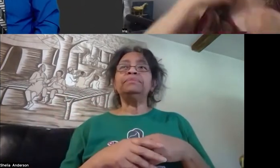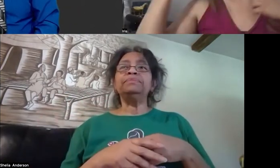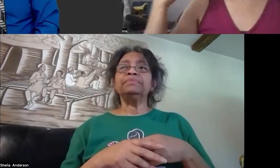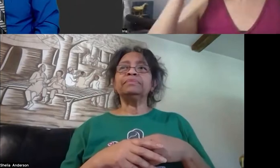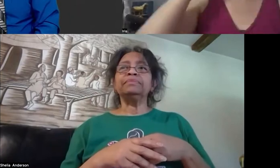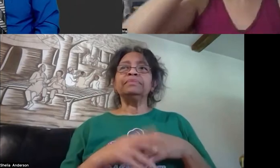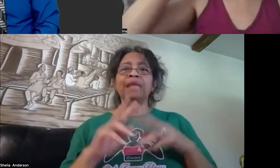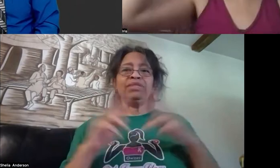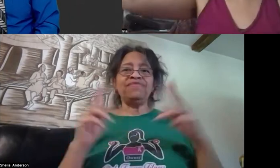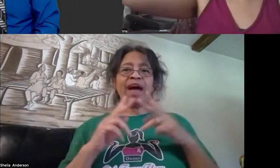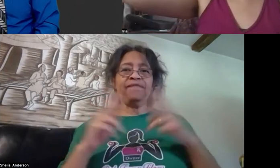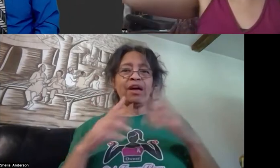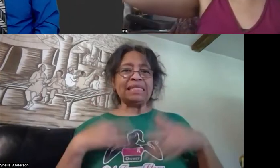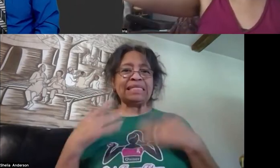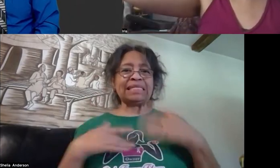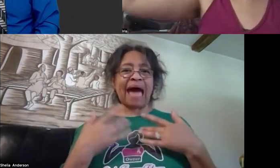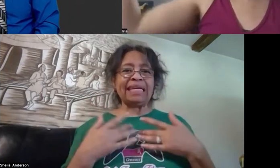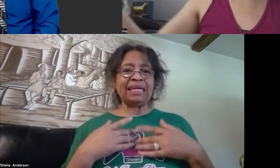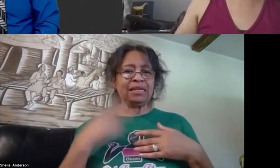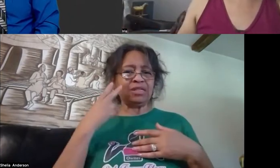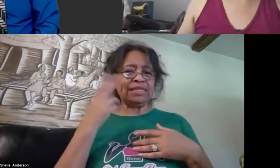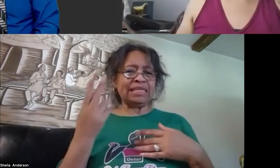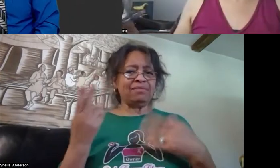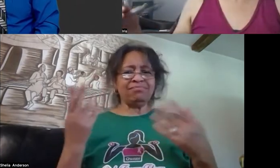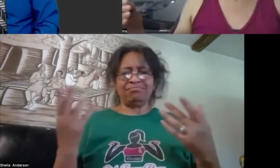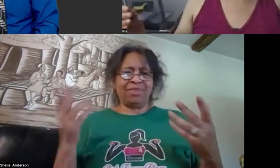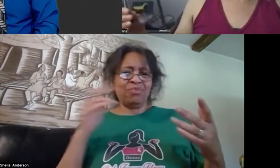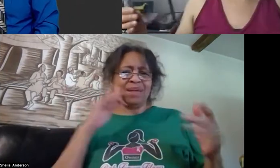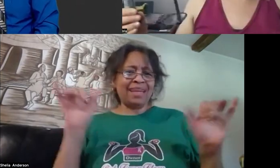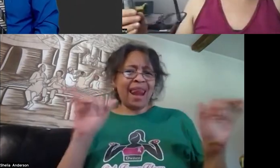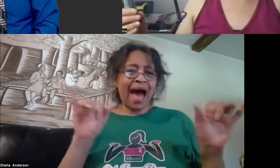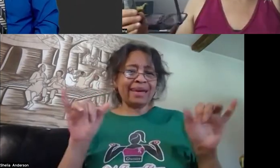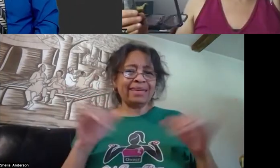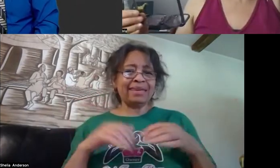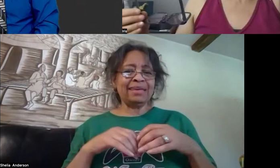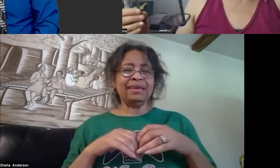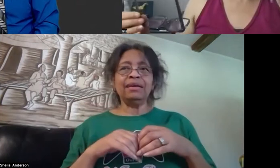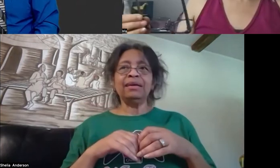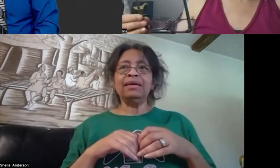I was very, very excited to see what they like.